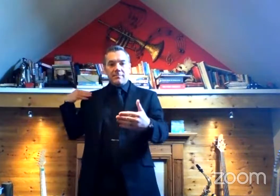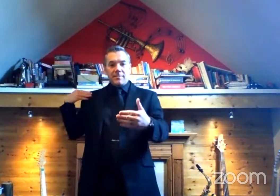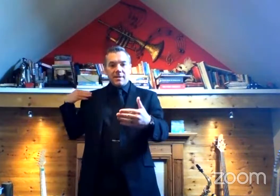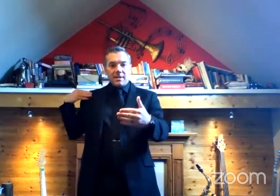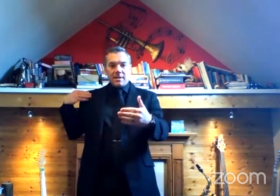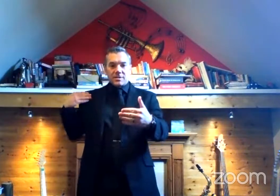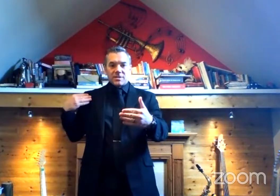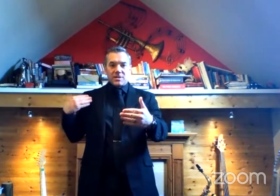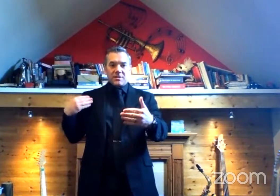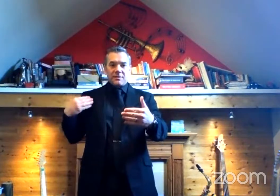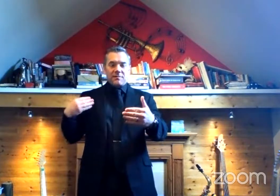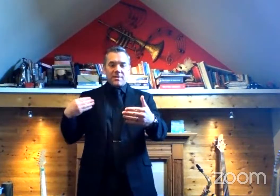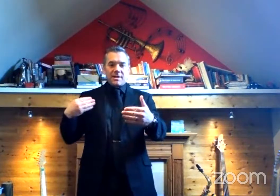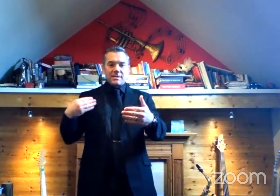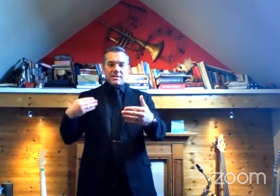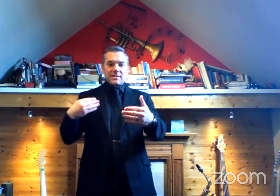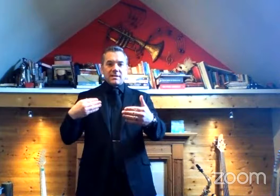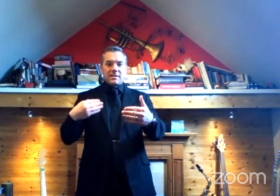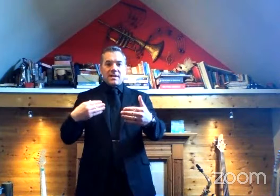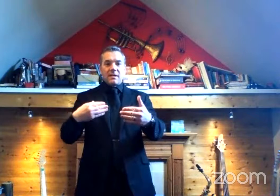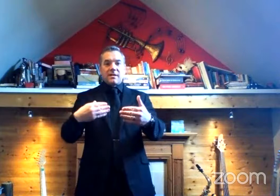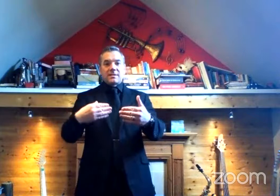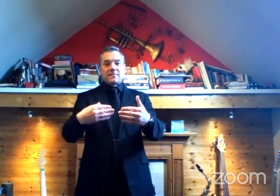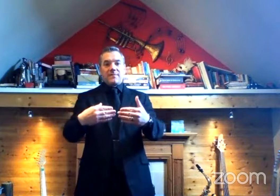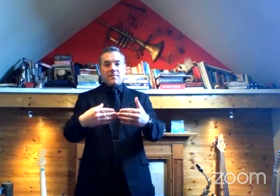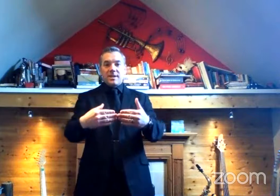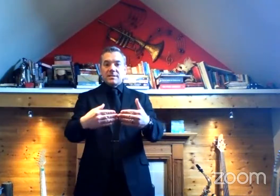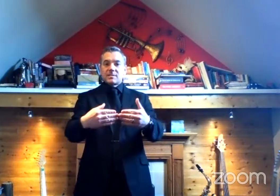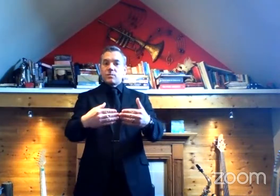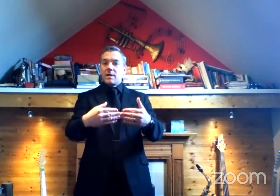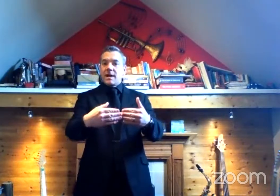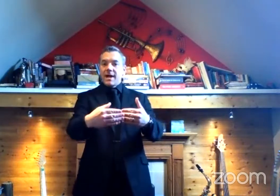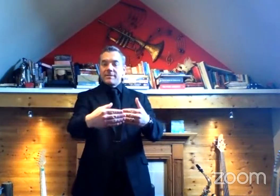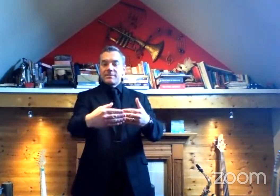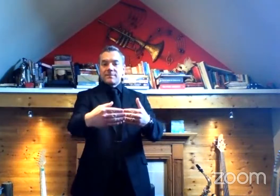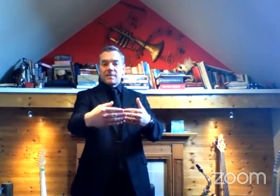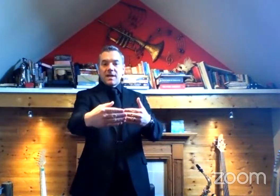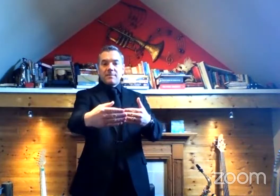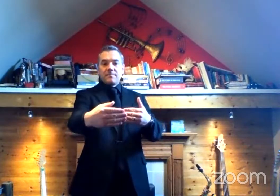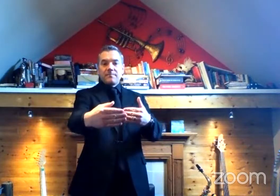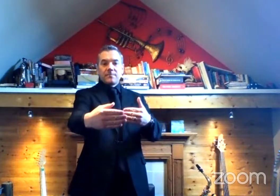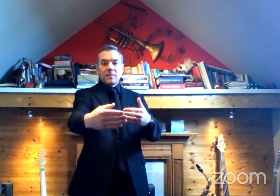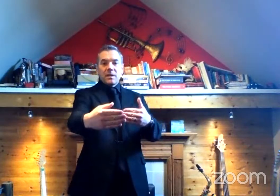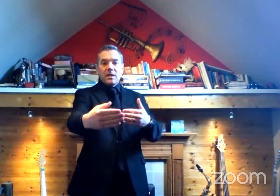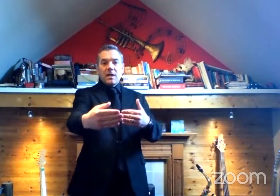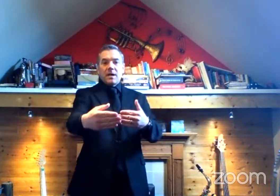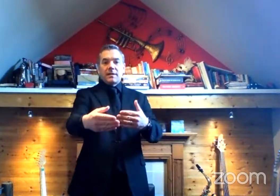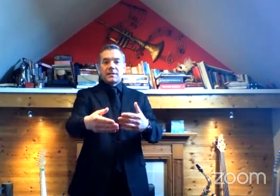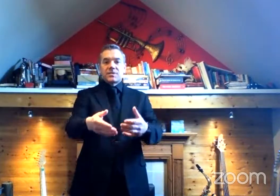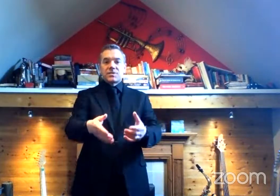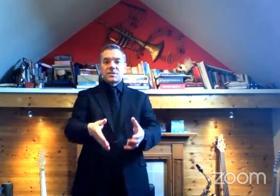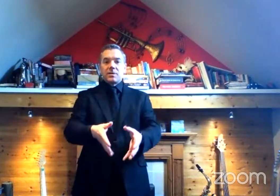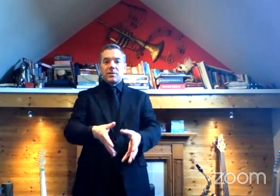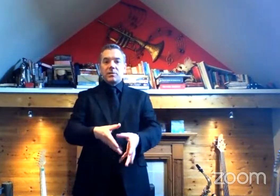Time is not a friend. As friends, we're out of time. And it's